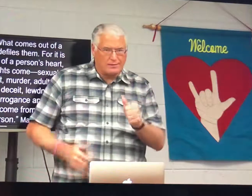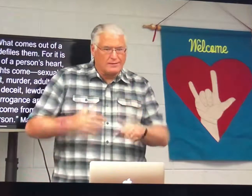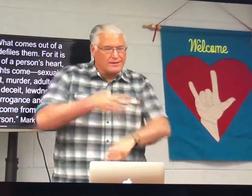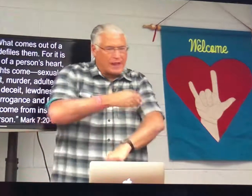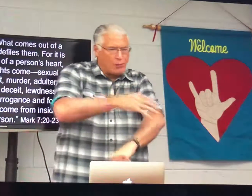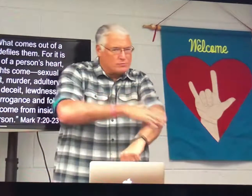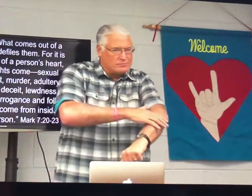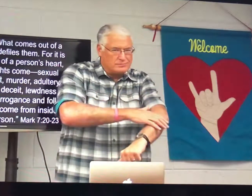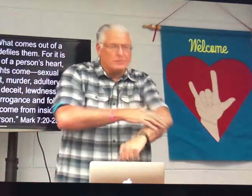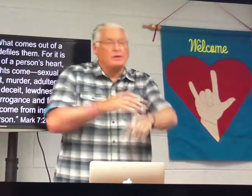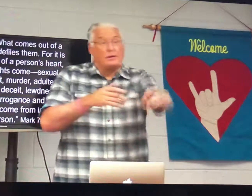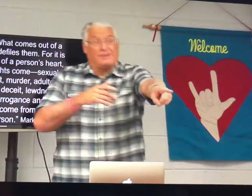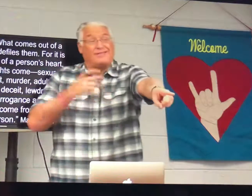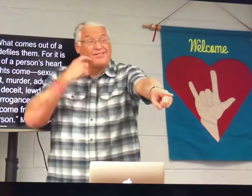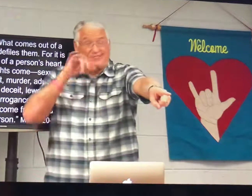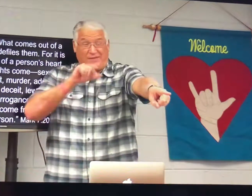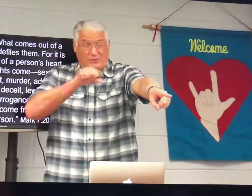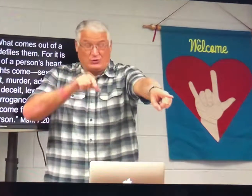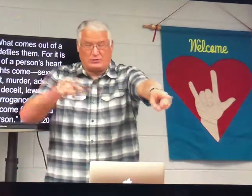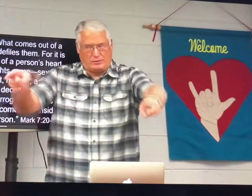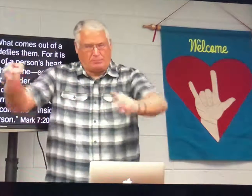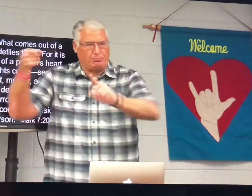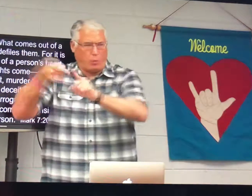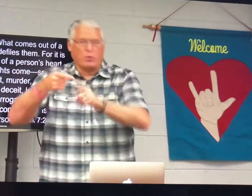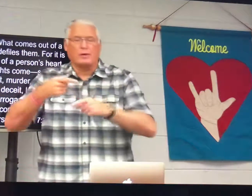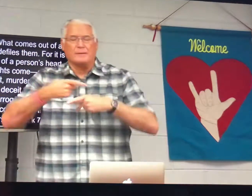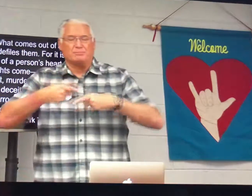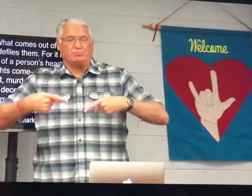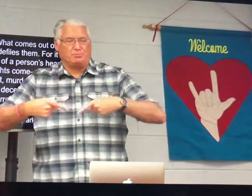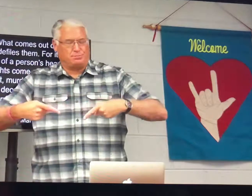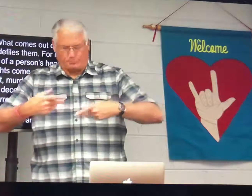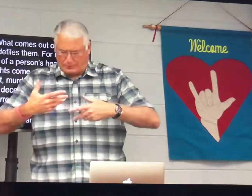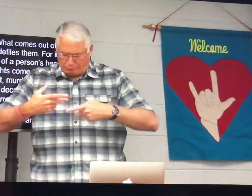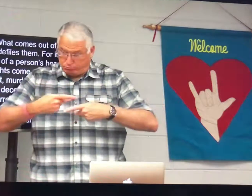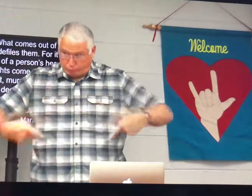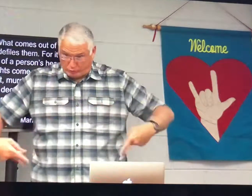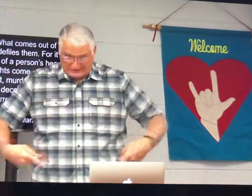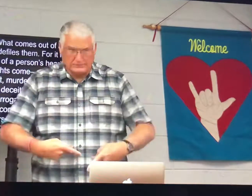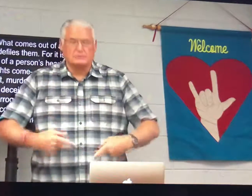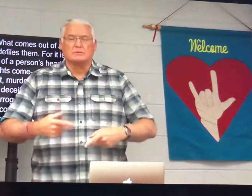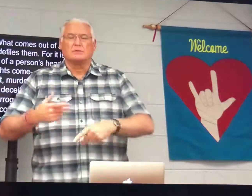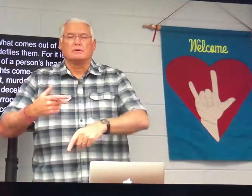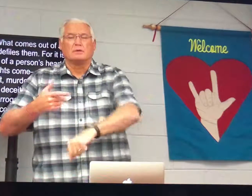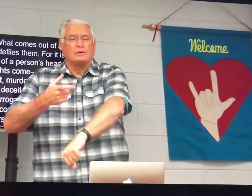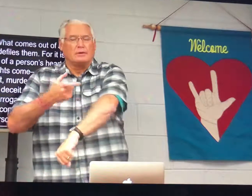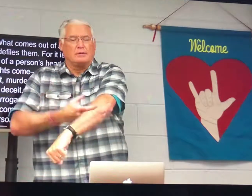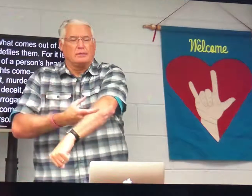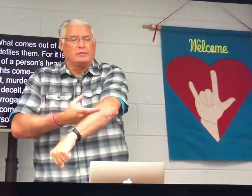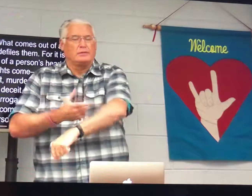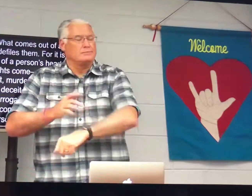Yarbrough getting ready in the bullpen, and it's time to make the pitching change. Brought to you by the Florida Lottery.